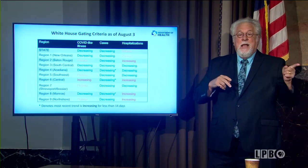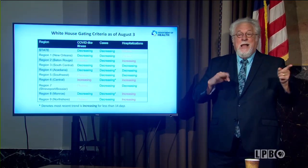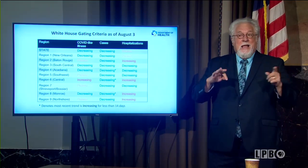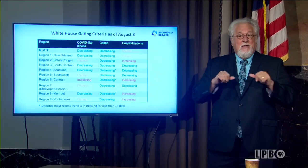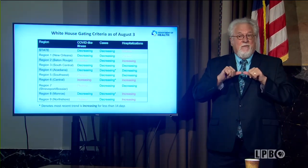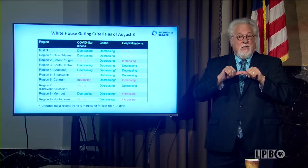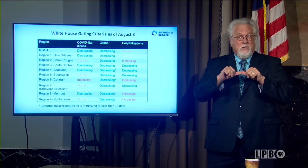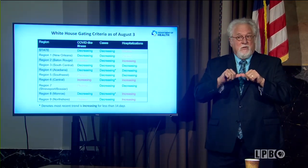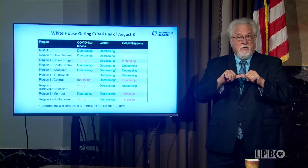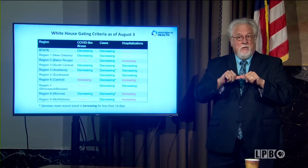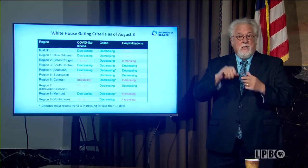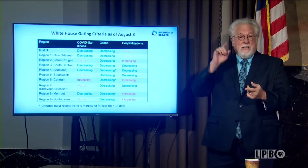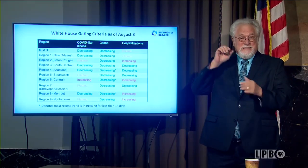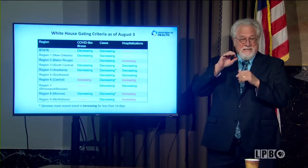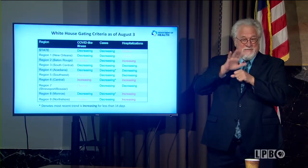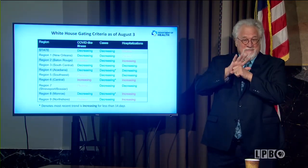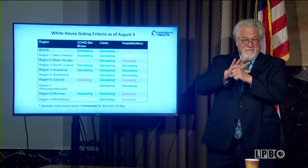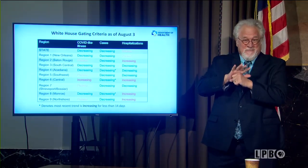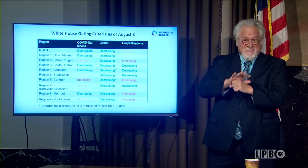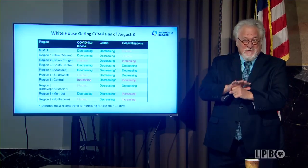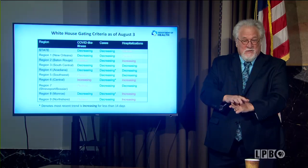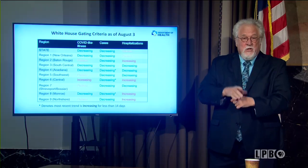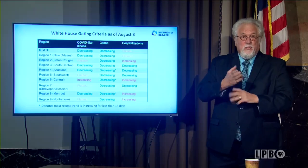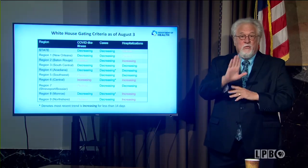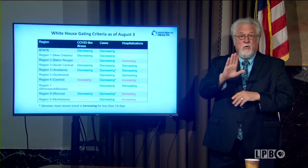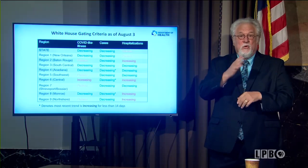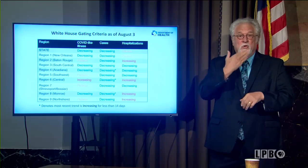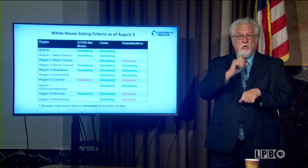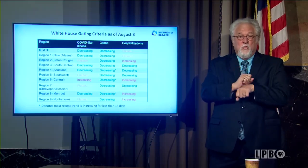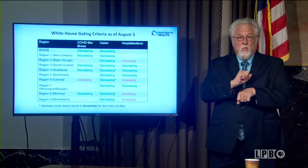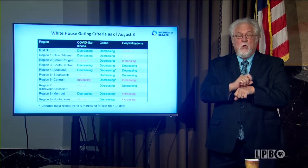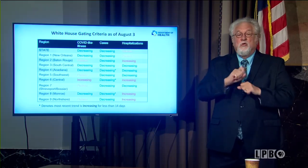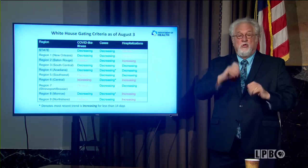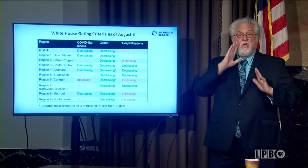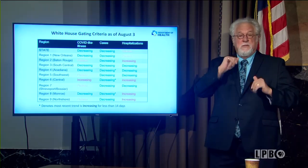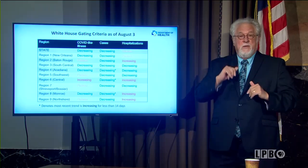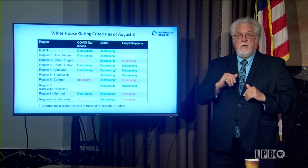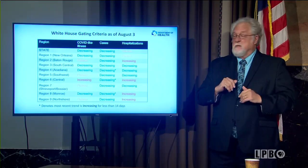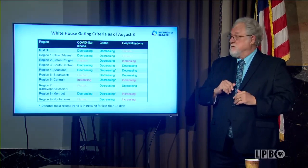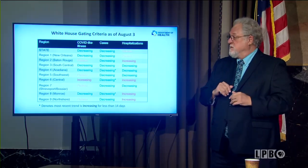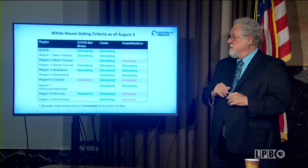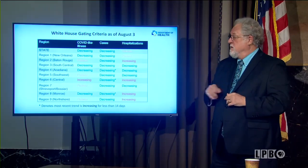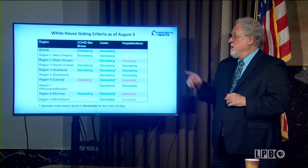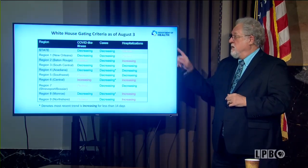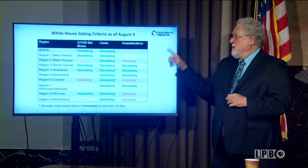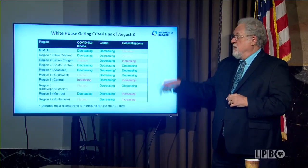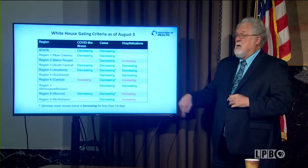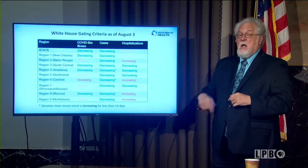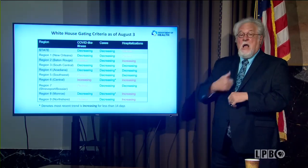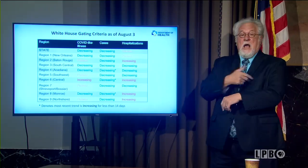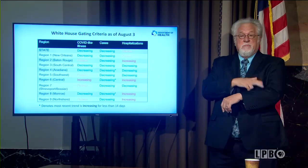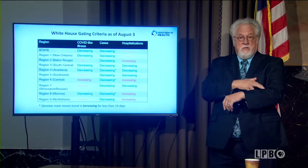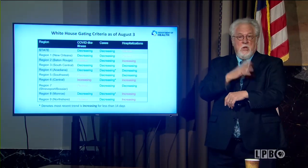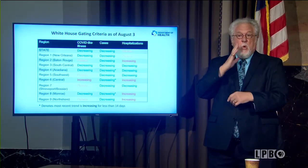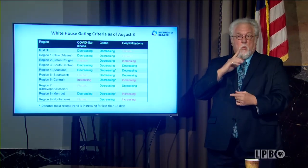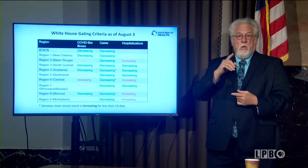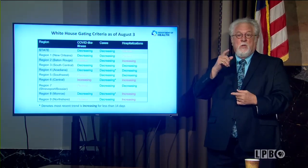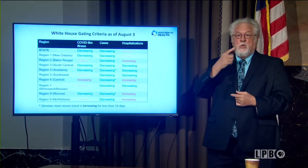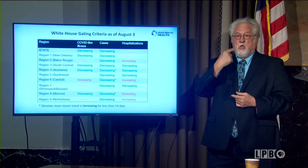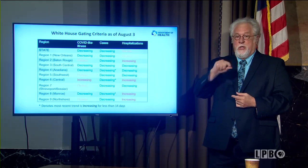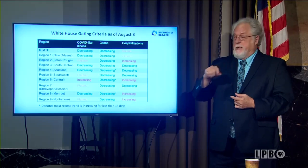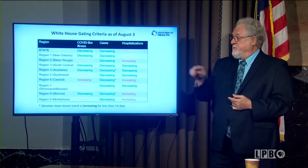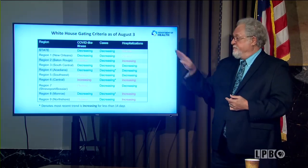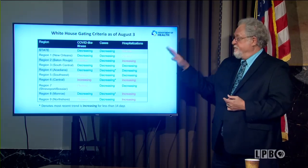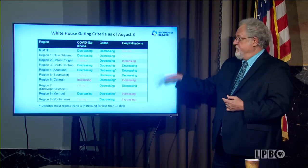keep driving cases down through the good work that you've already done, we should expect that over time this hospitalization column will all be